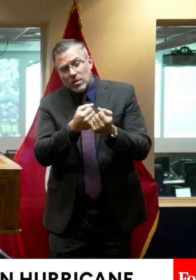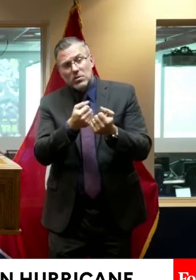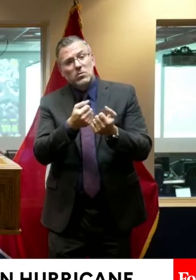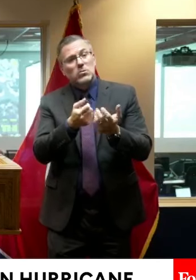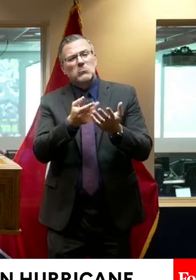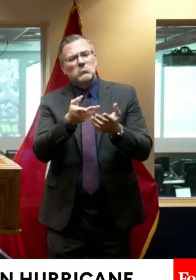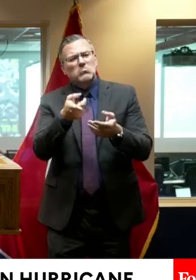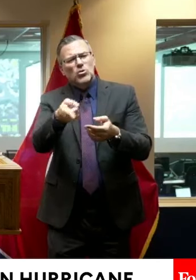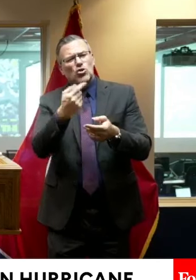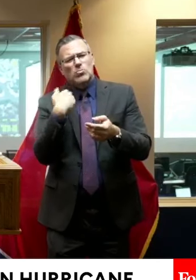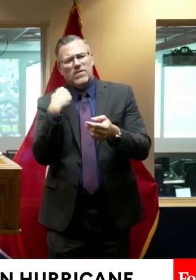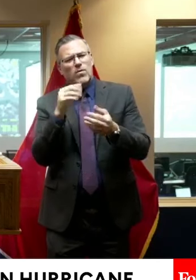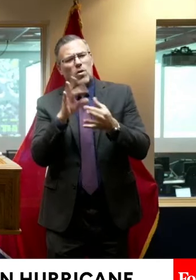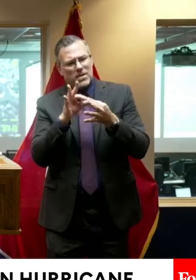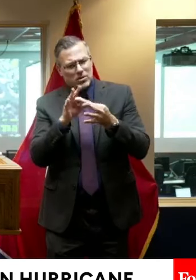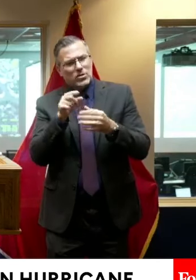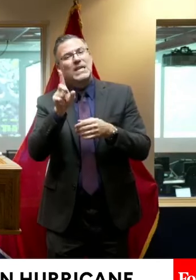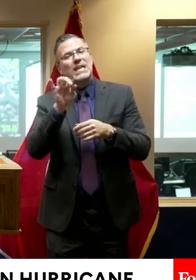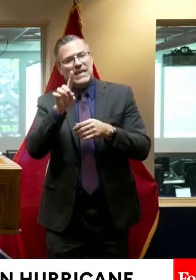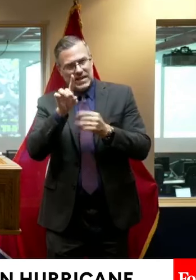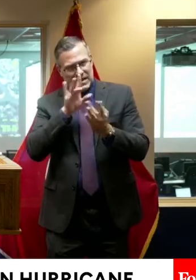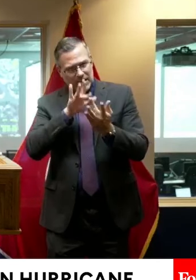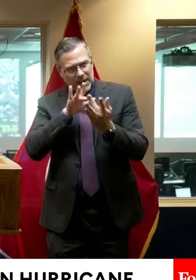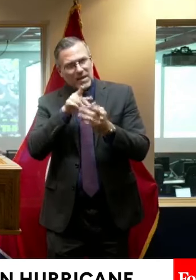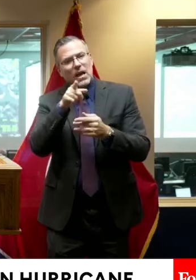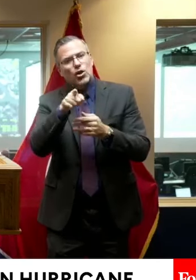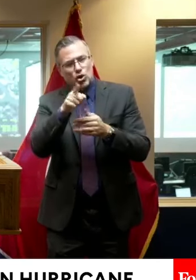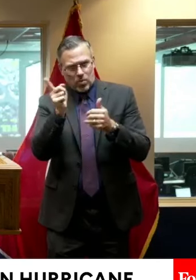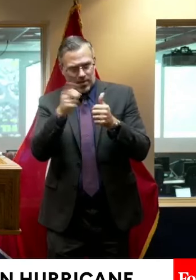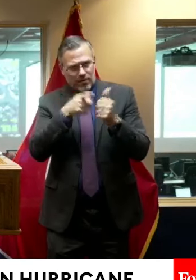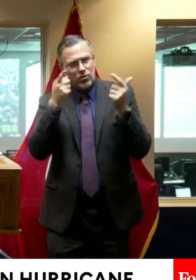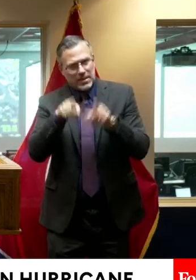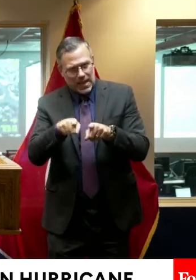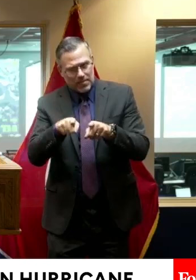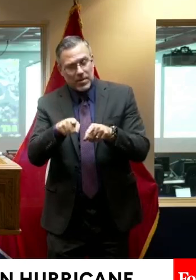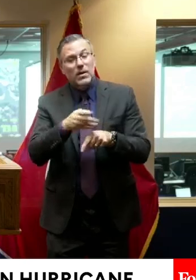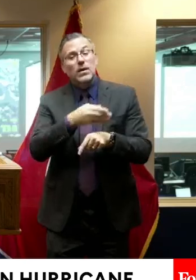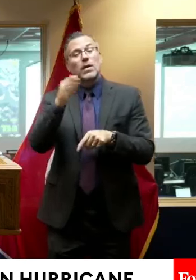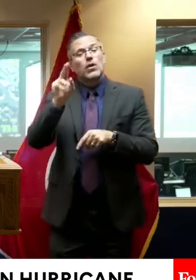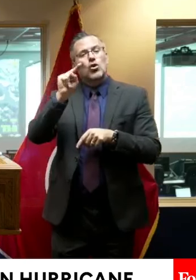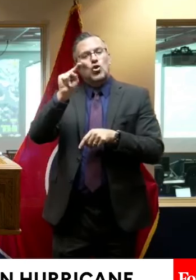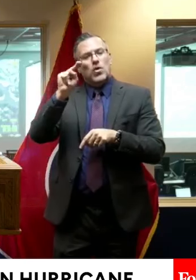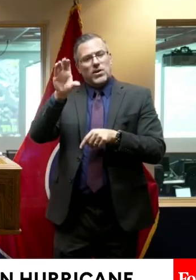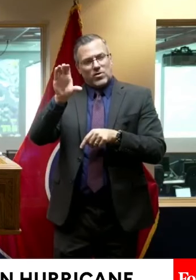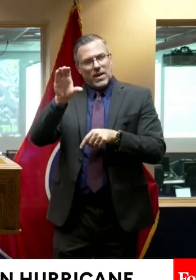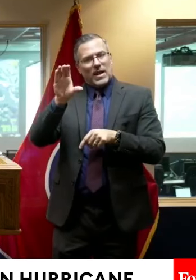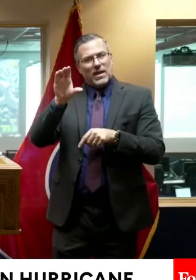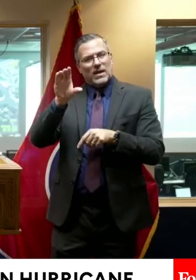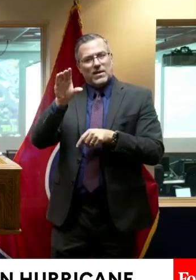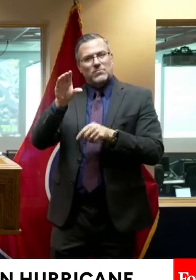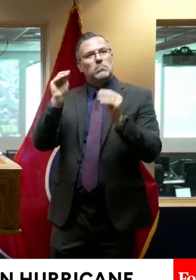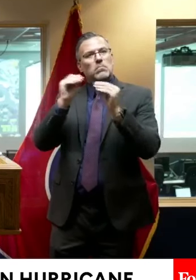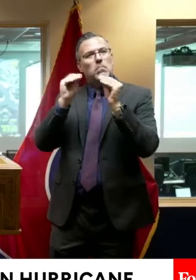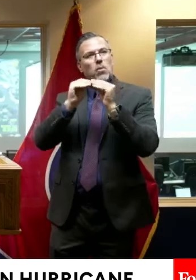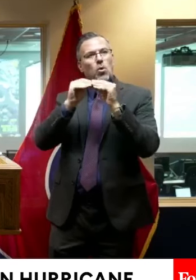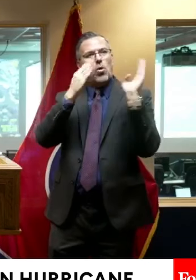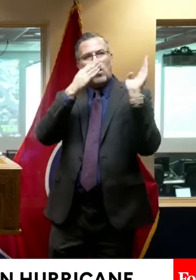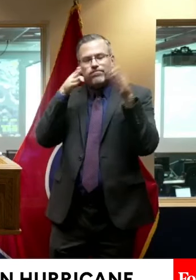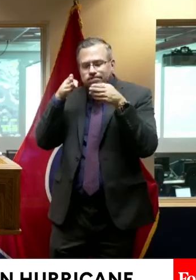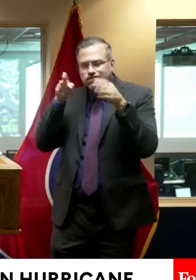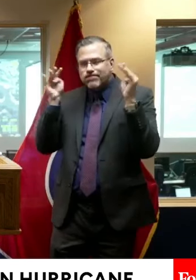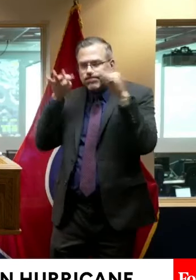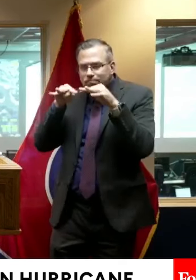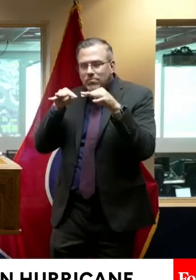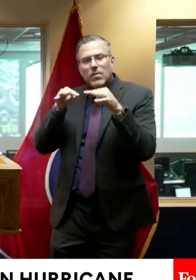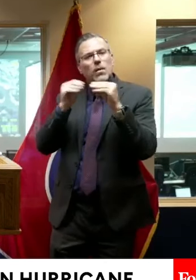and everything? I know you had mentioned that he did contact you when it first happened, and we know North Carolina is receiving a lot more coverage because significantly a little